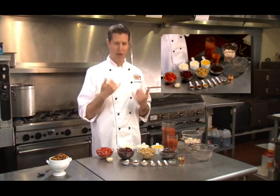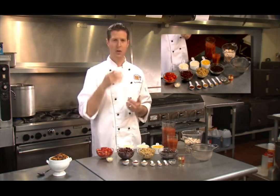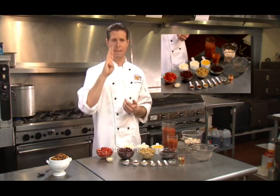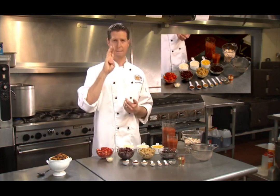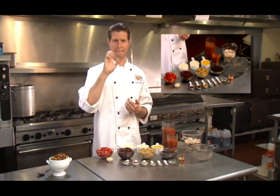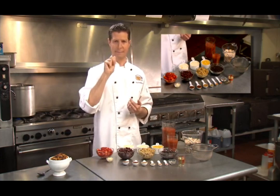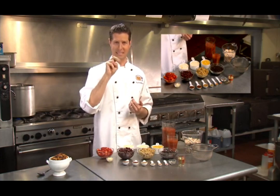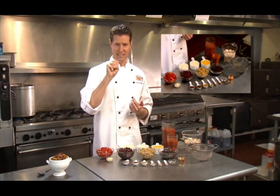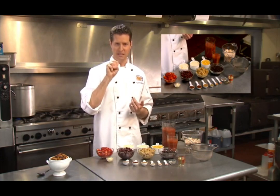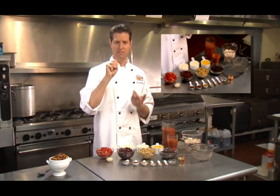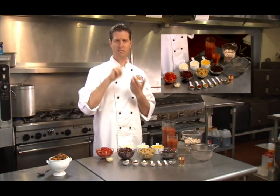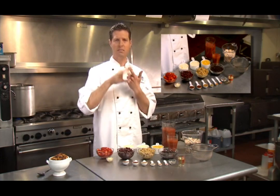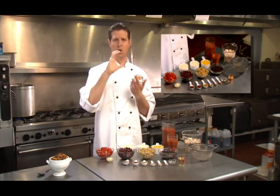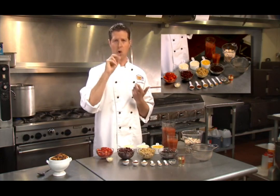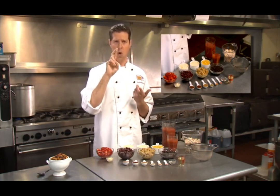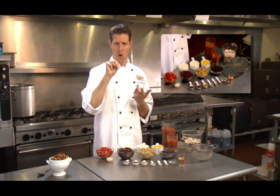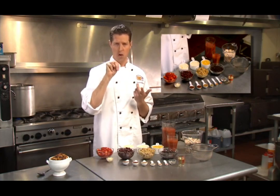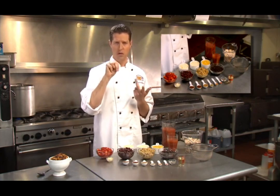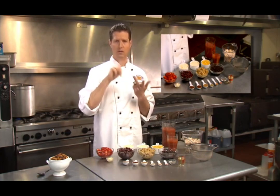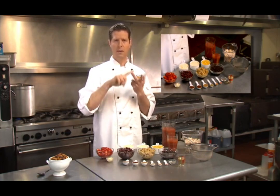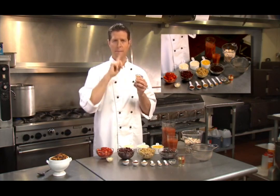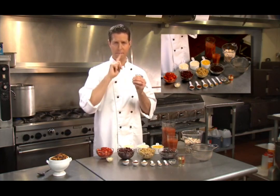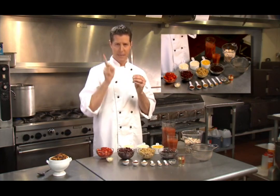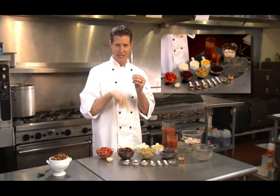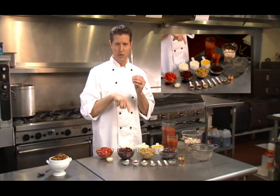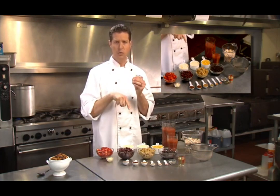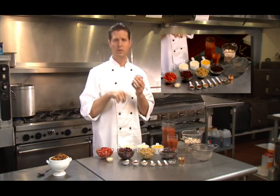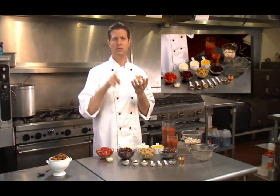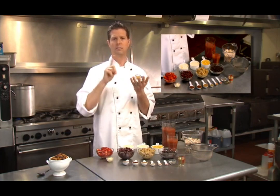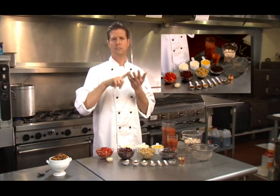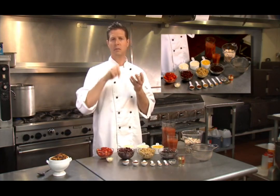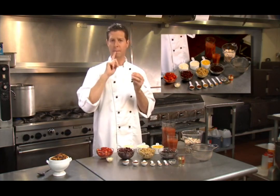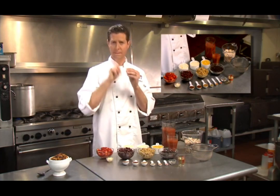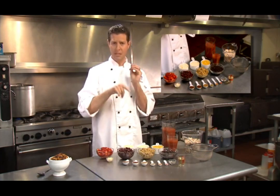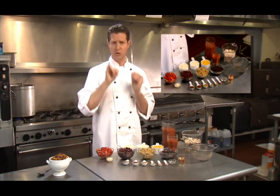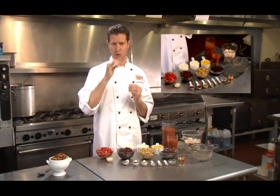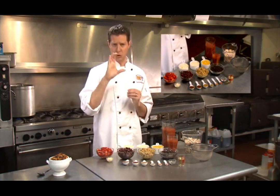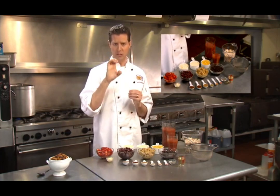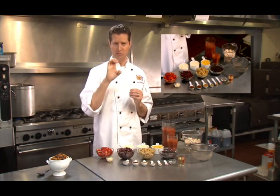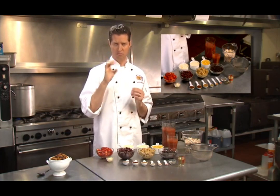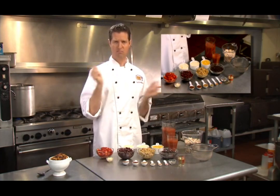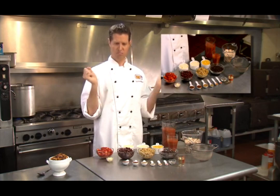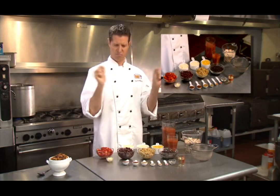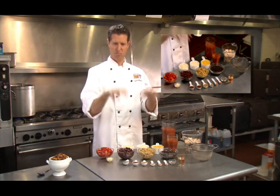Mix in the beans, corn, tomatoes, and tomato juice.